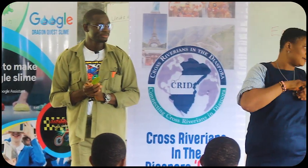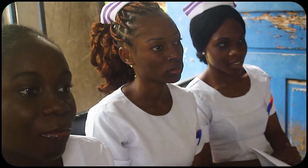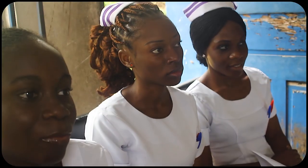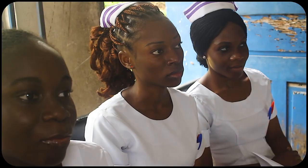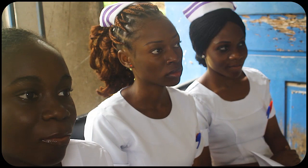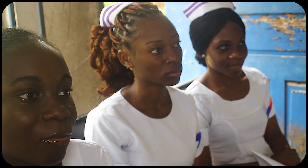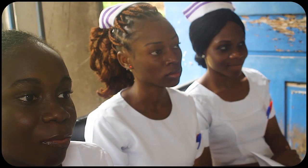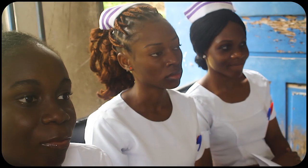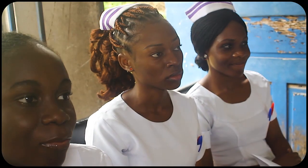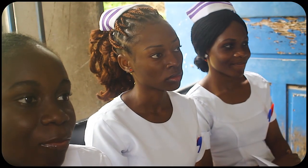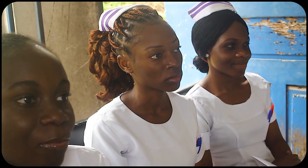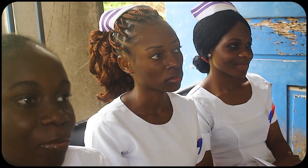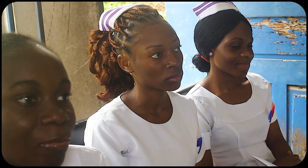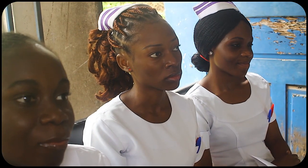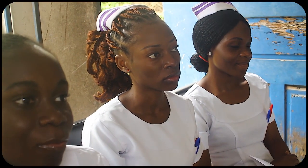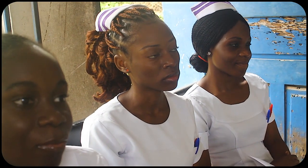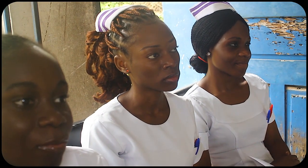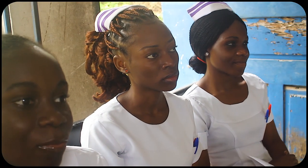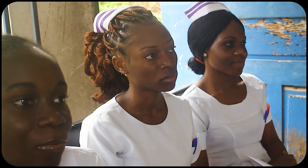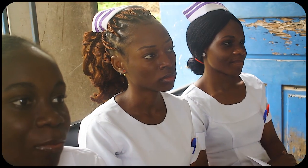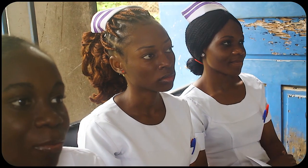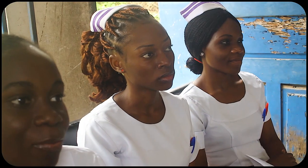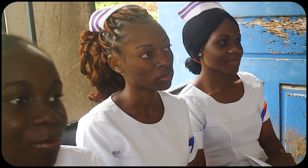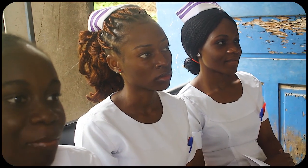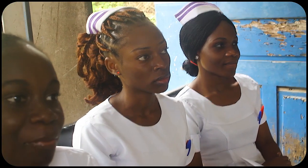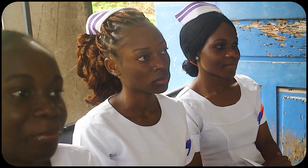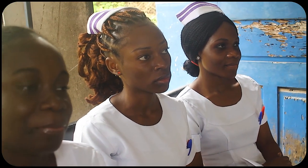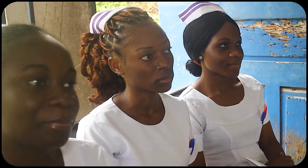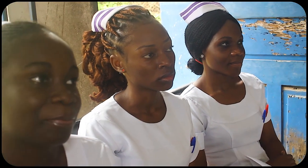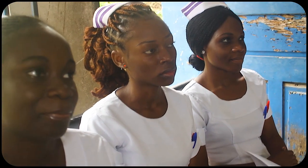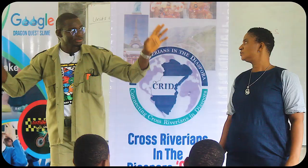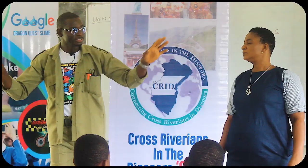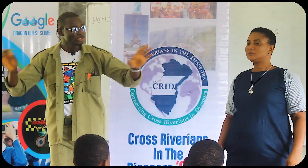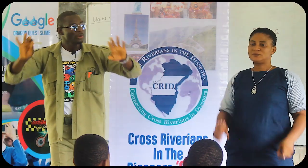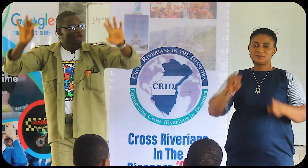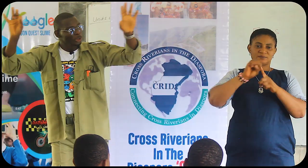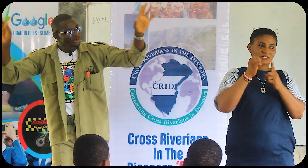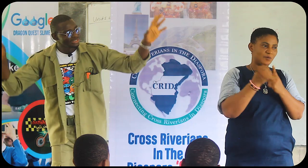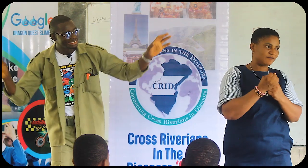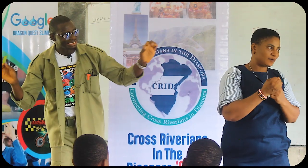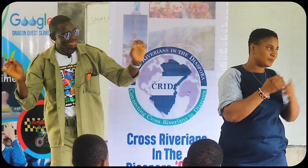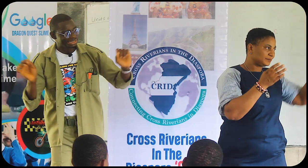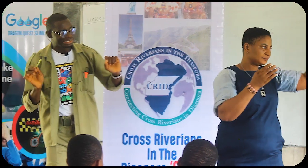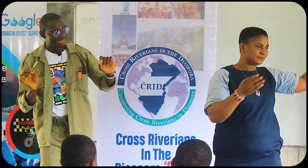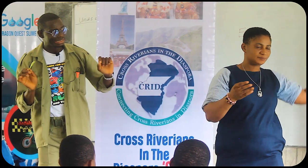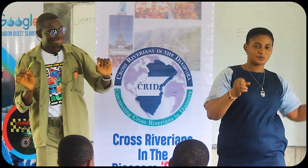the benefits. Or the importance. The importance of this plant to our surroundings, to our ecology,